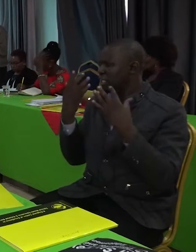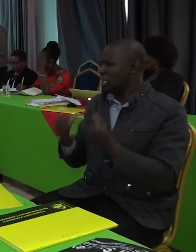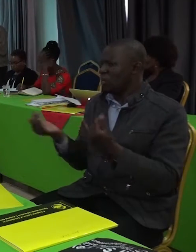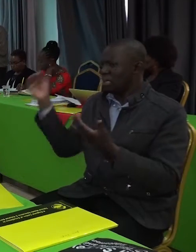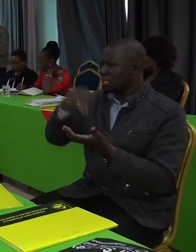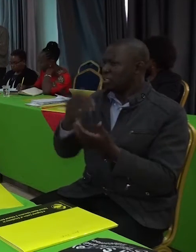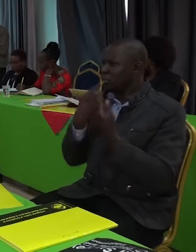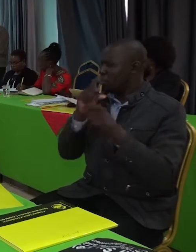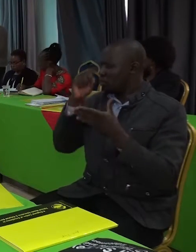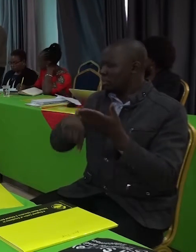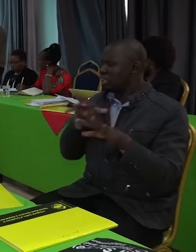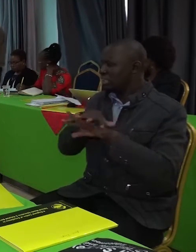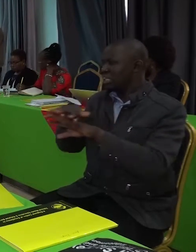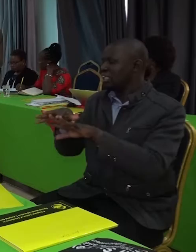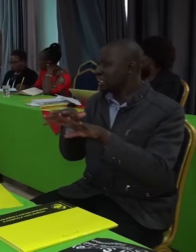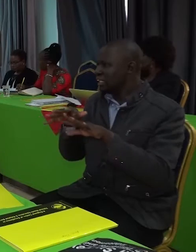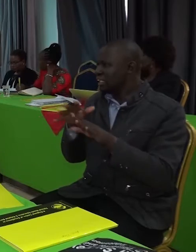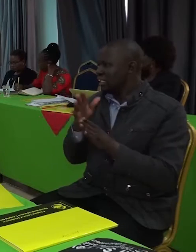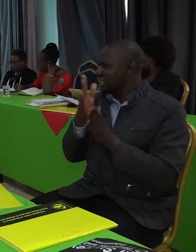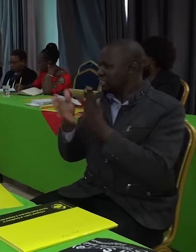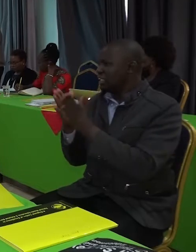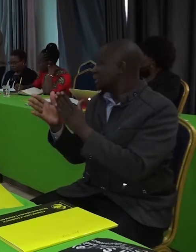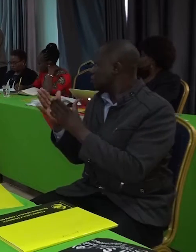integrated settings. Let's move on.